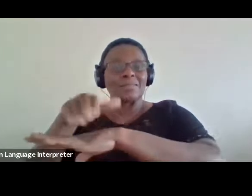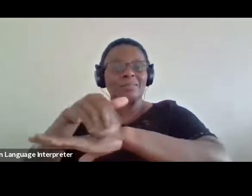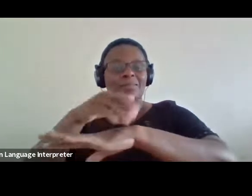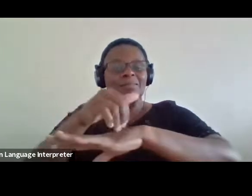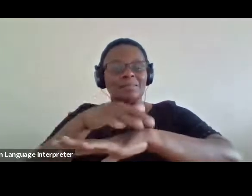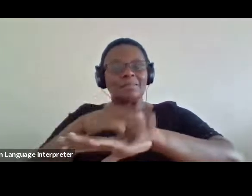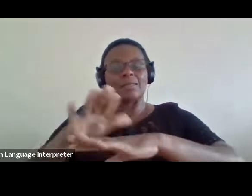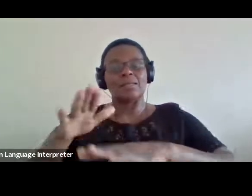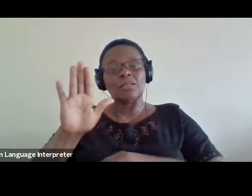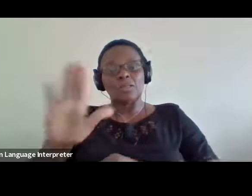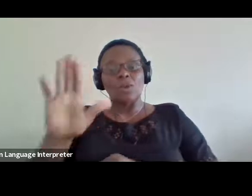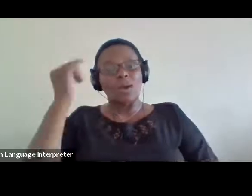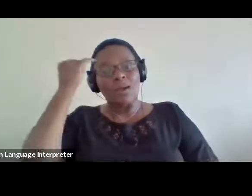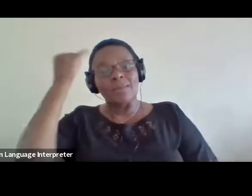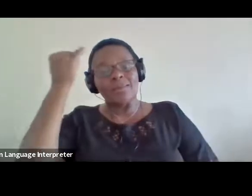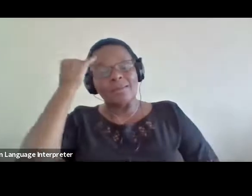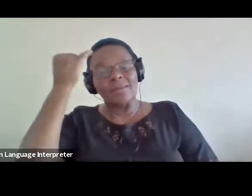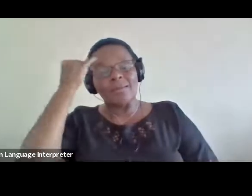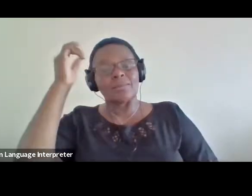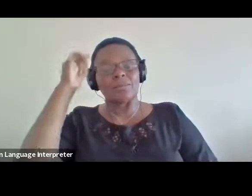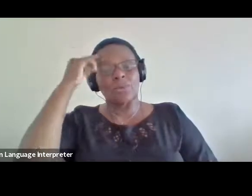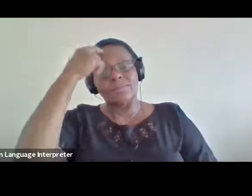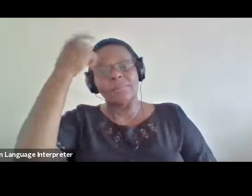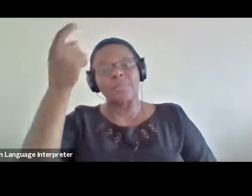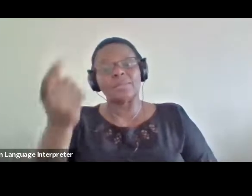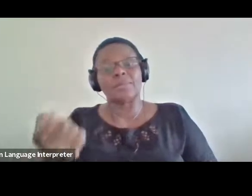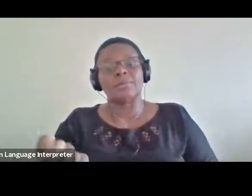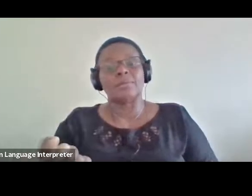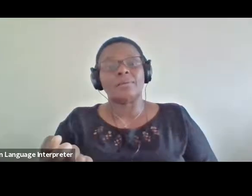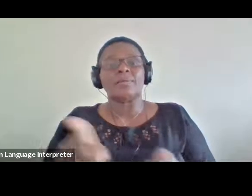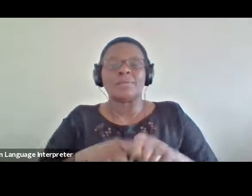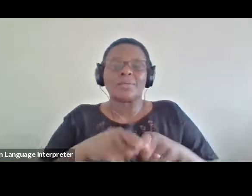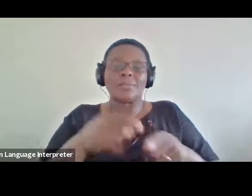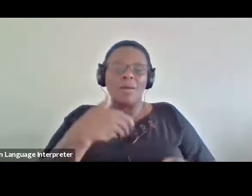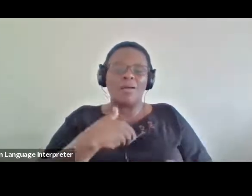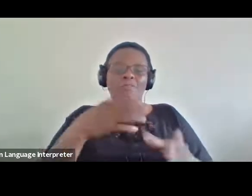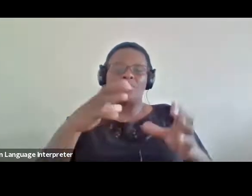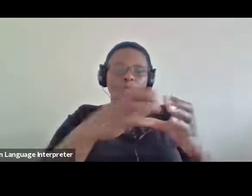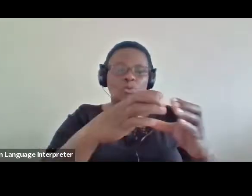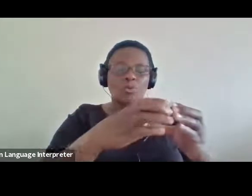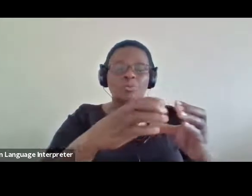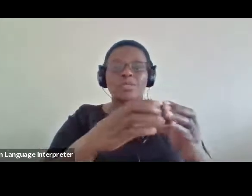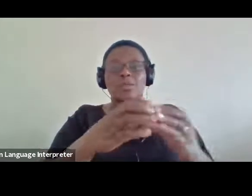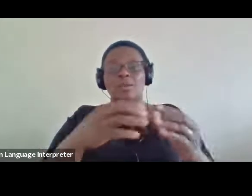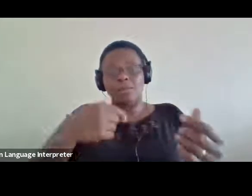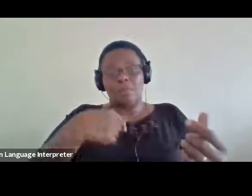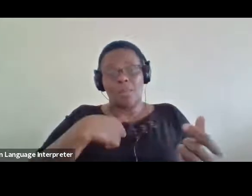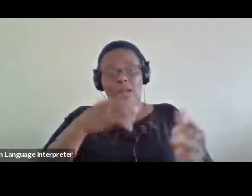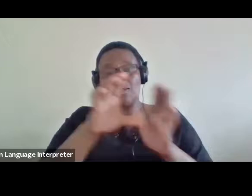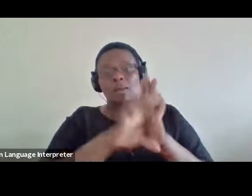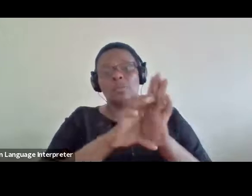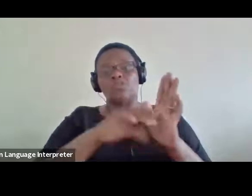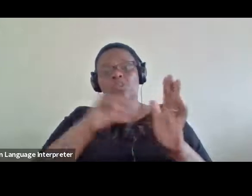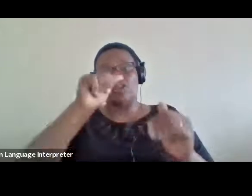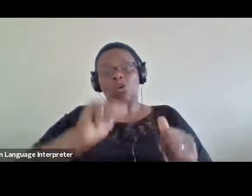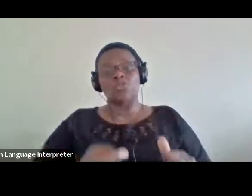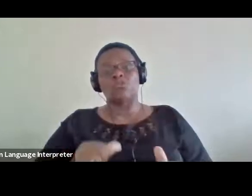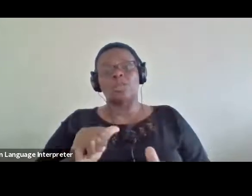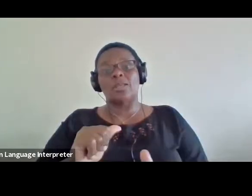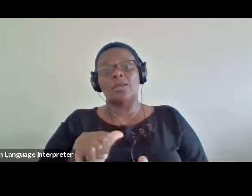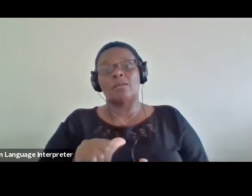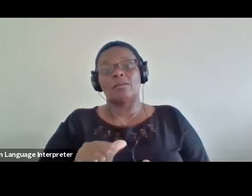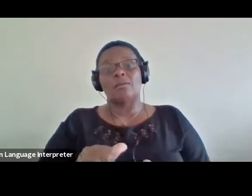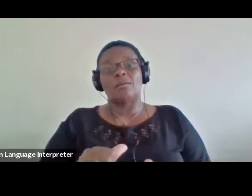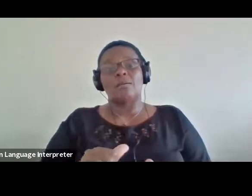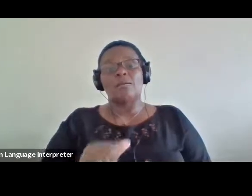think. You can also, I've got groups of friends here in Australia that have coalesced around one of the principles,